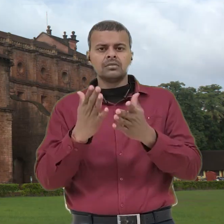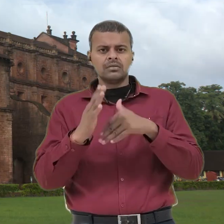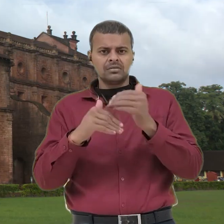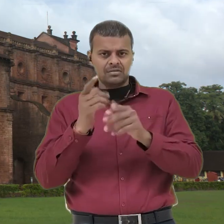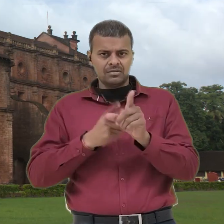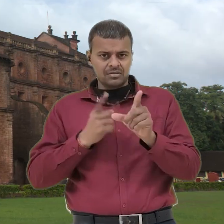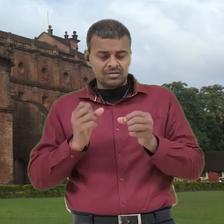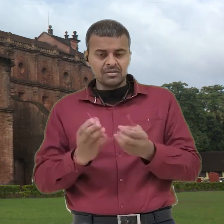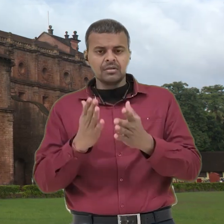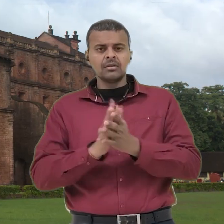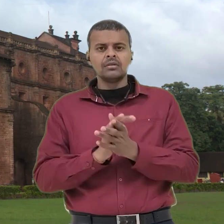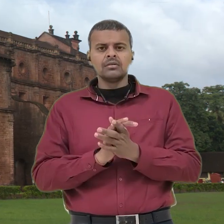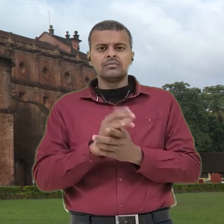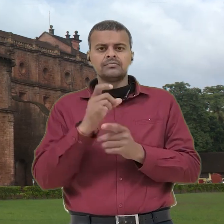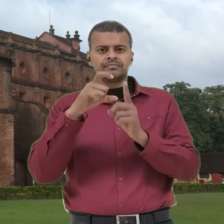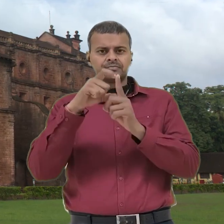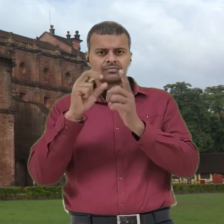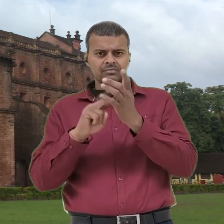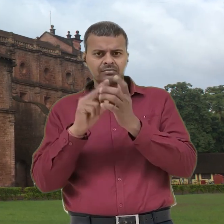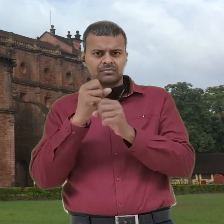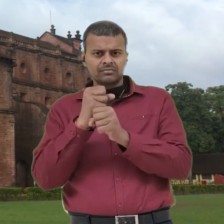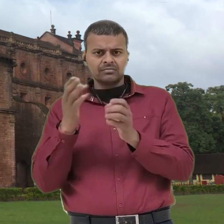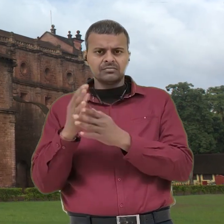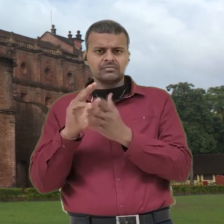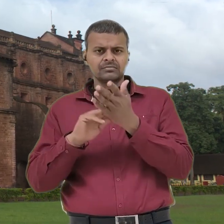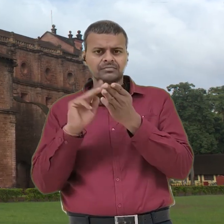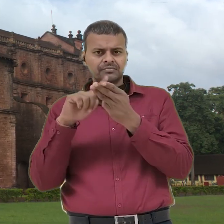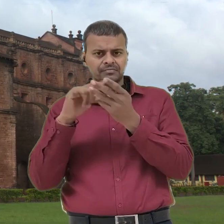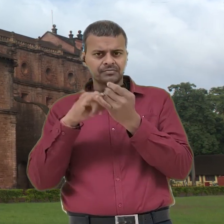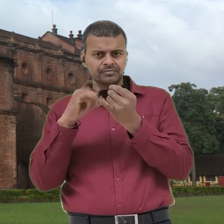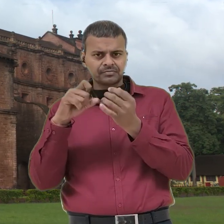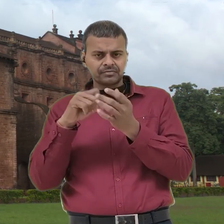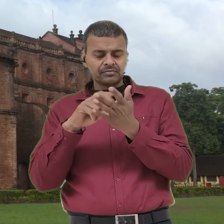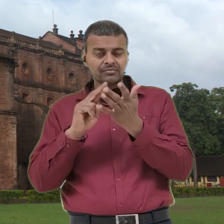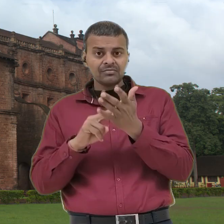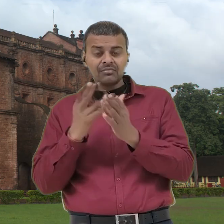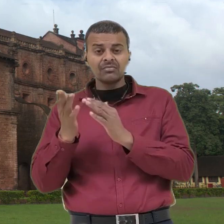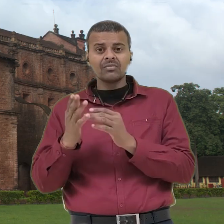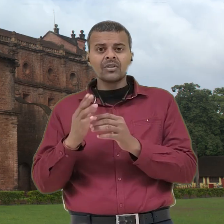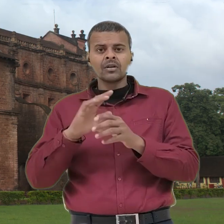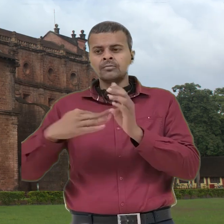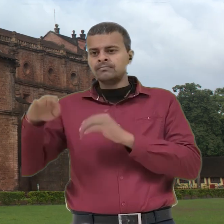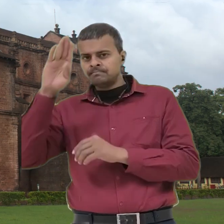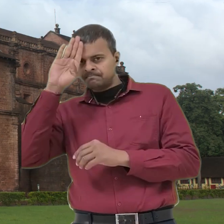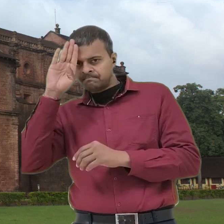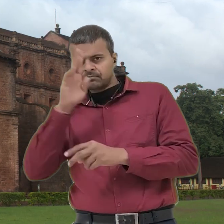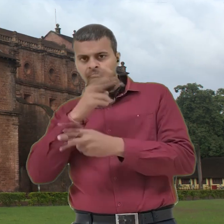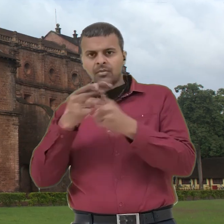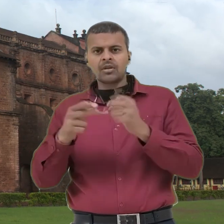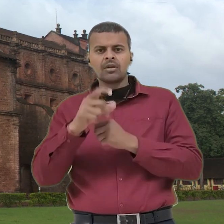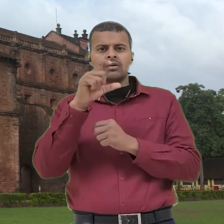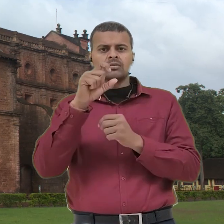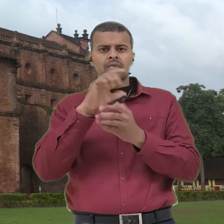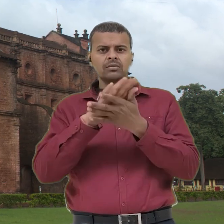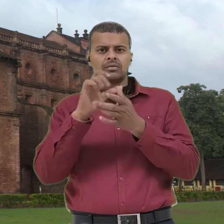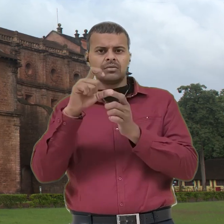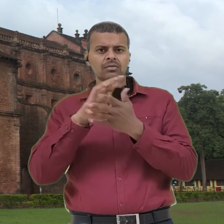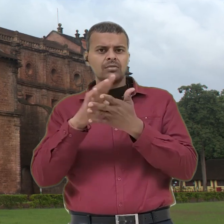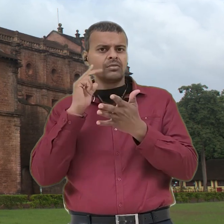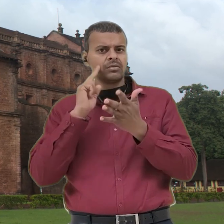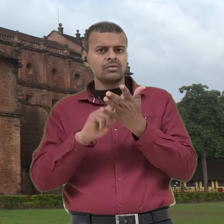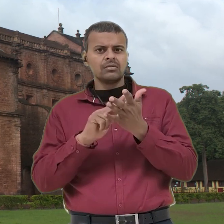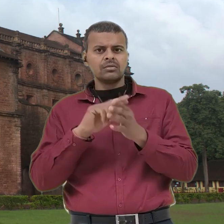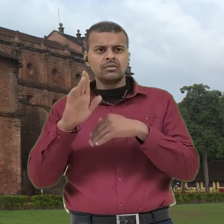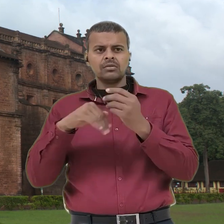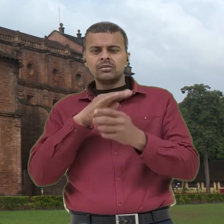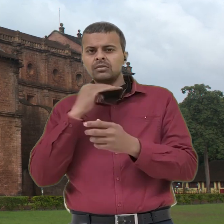by Dom Geronimo Mascarens, the captain of the Cochin, who died in 1593, bequeathing his